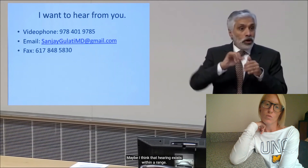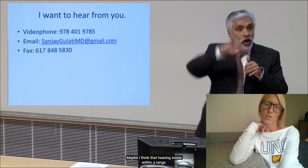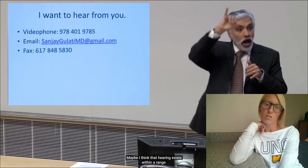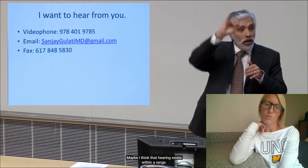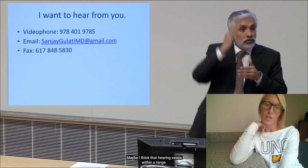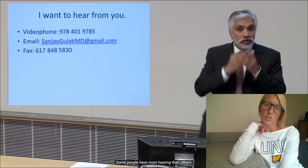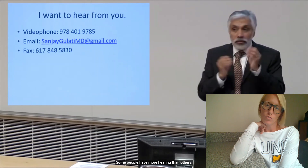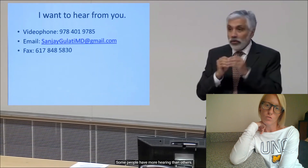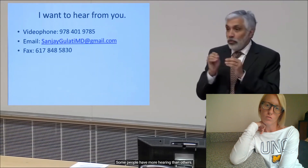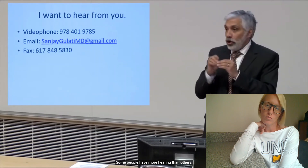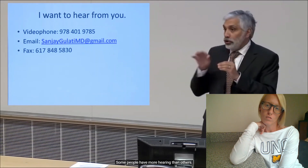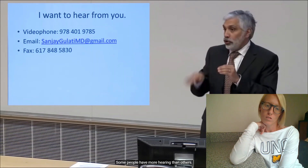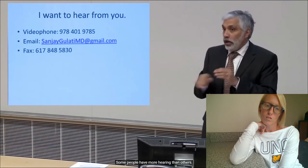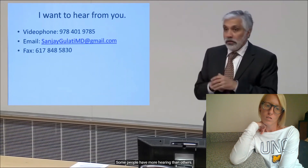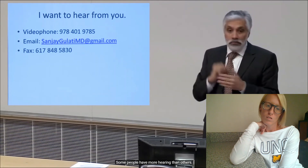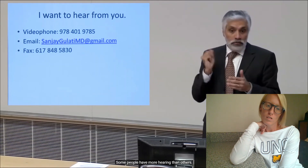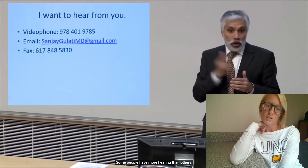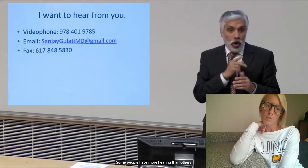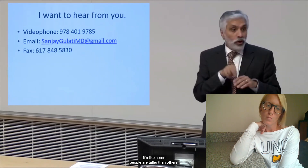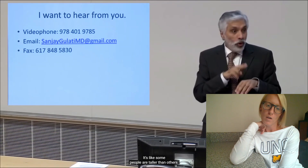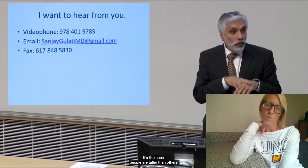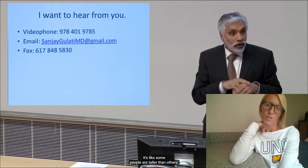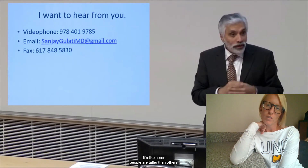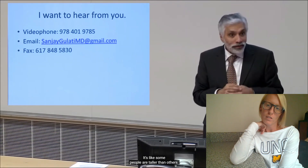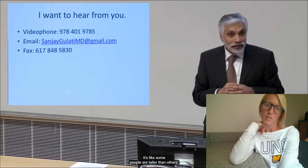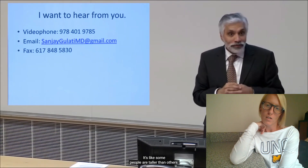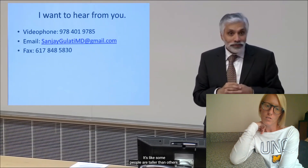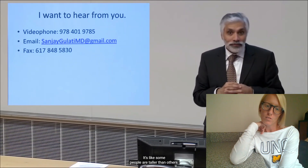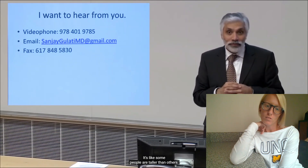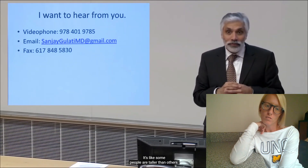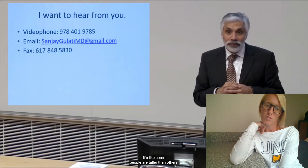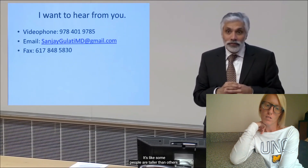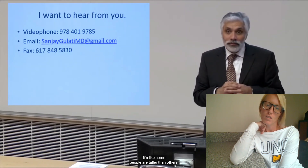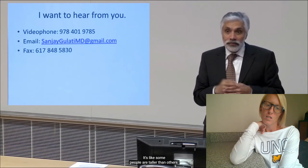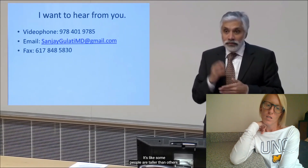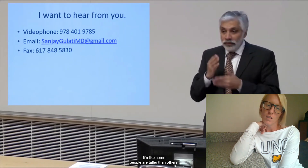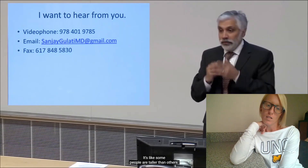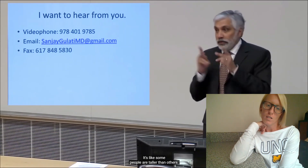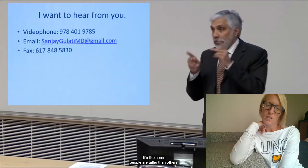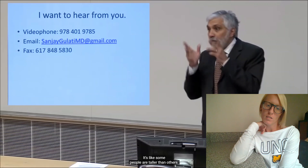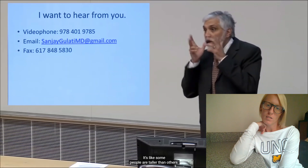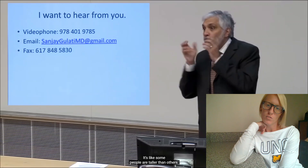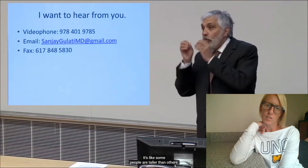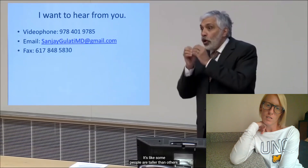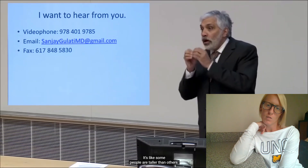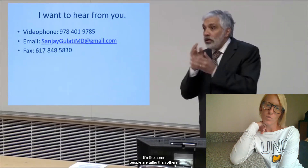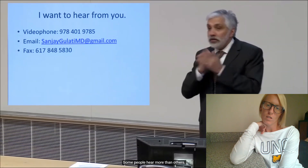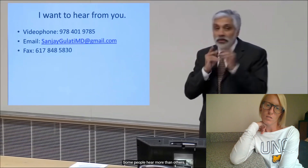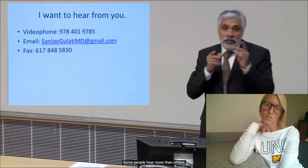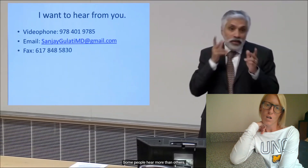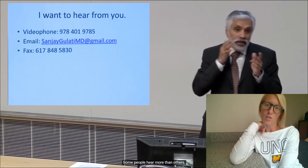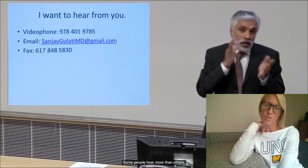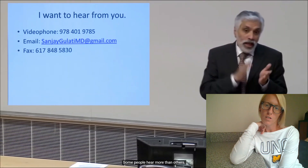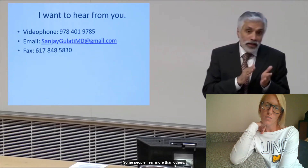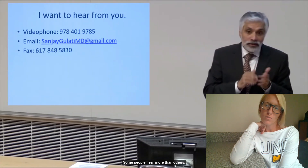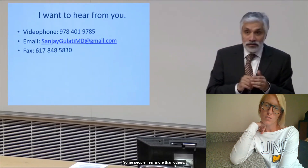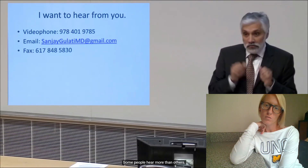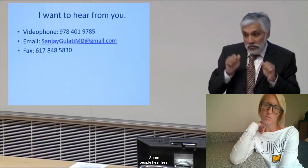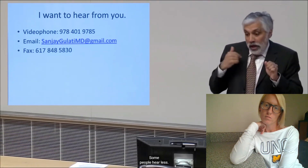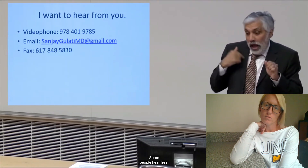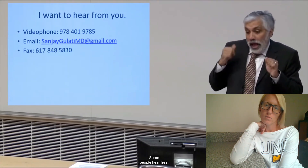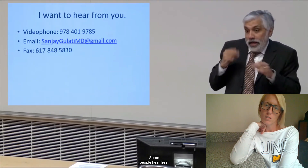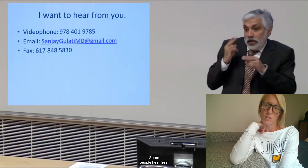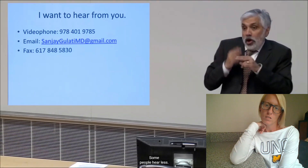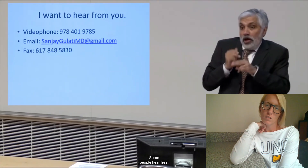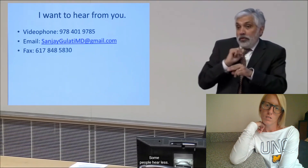exists within a range. Some people have more hearing than others. Some It's people like have some more people are hearing than taller others. than others. And just like Some someone else people is hear more taller than others.